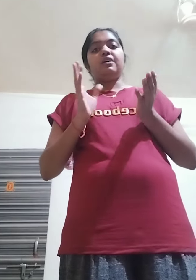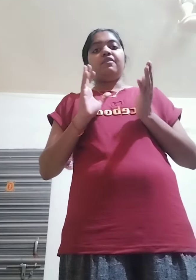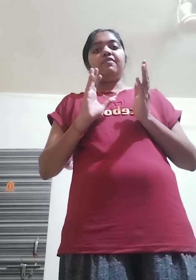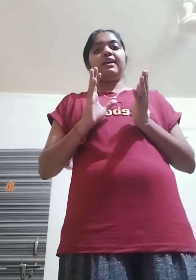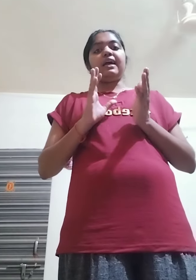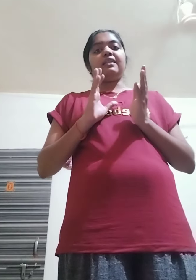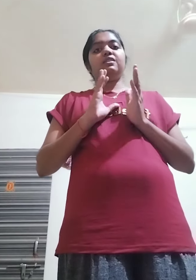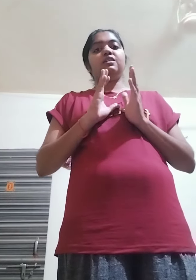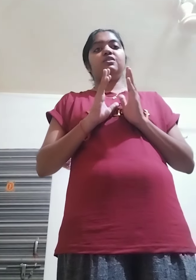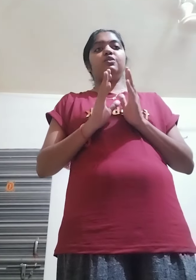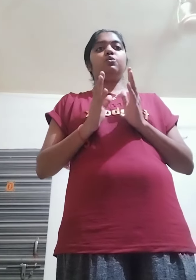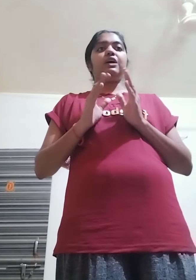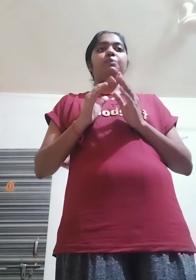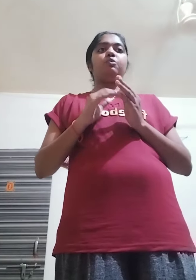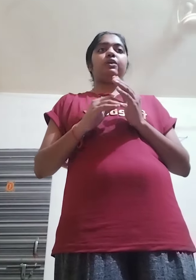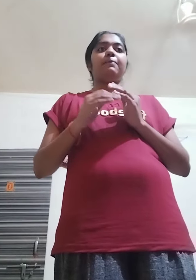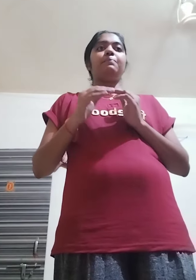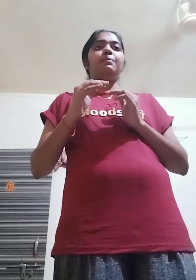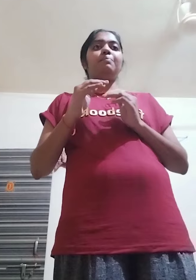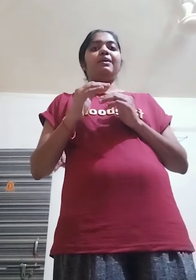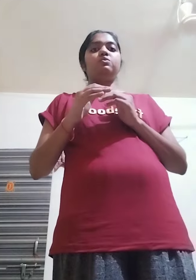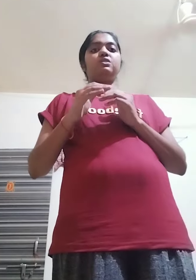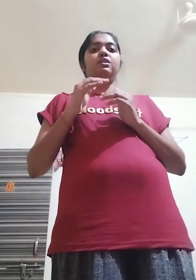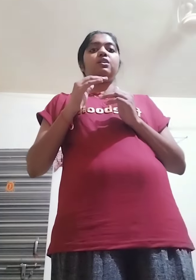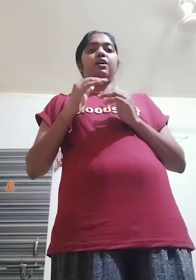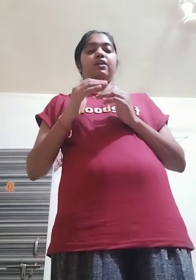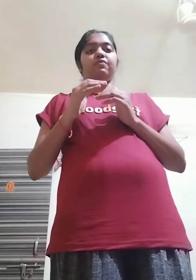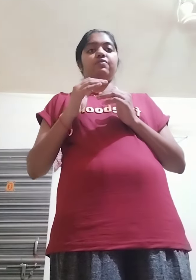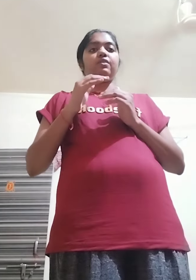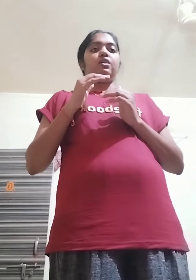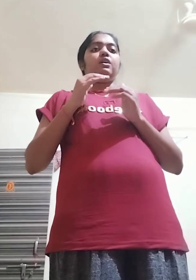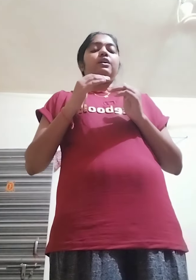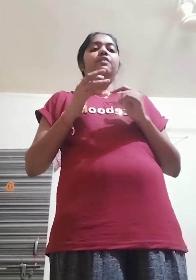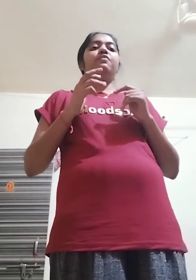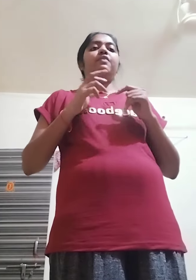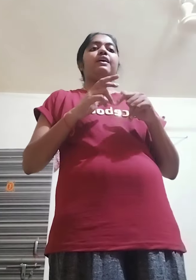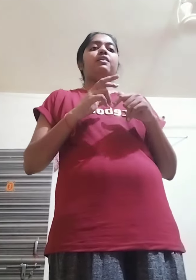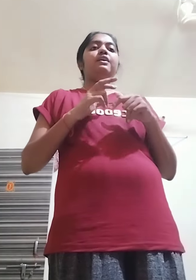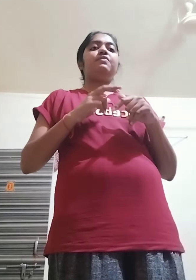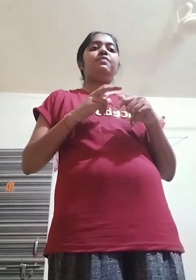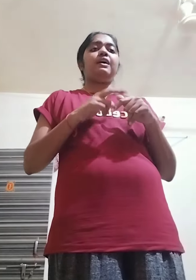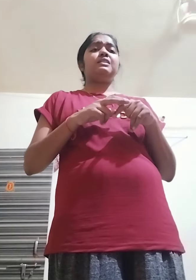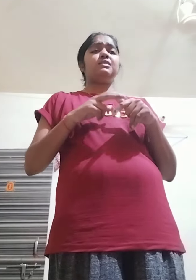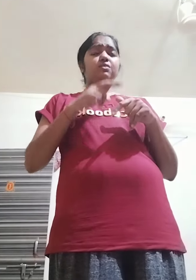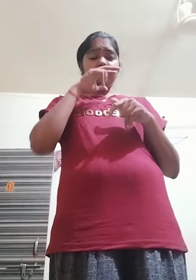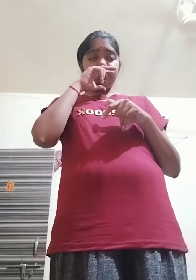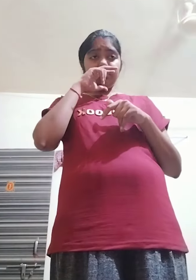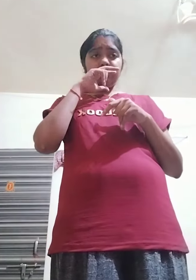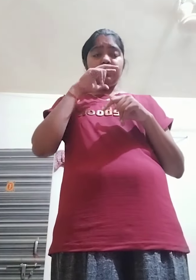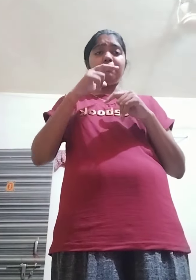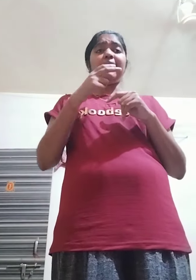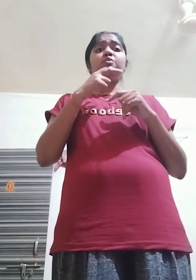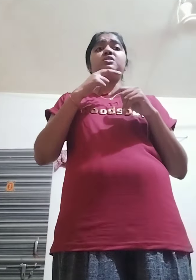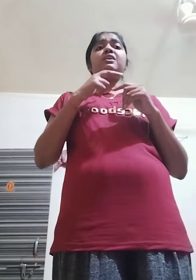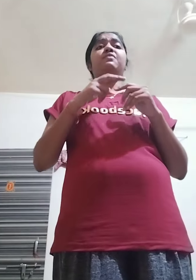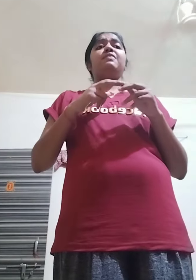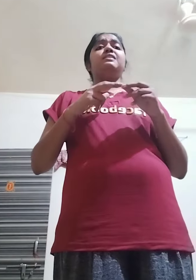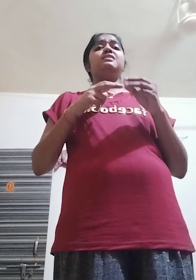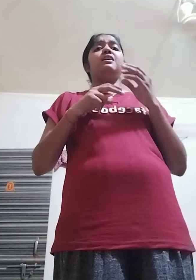we can do that program by using if else by using if else,